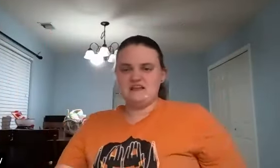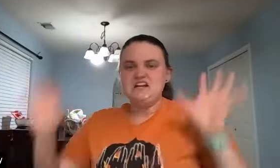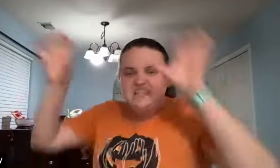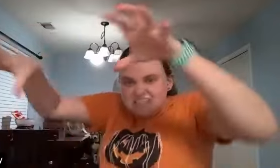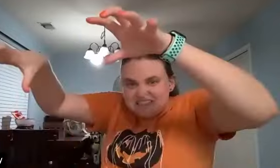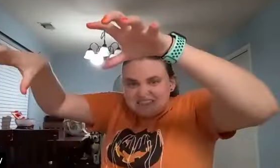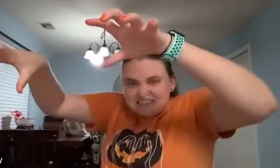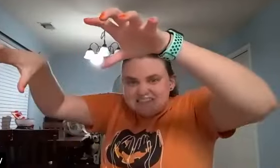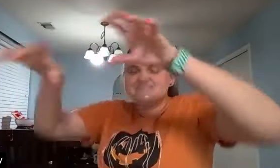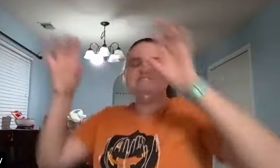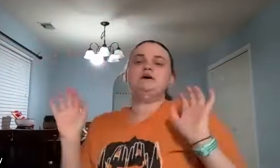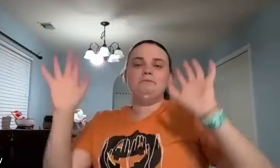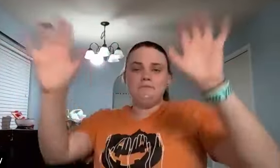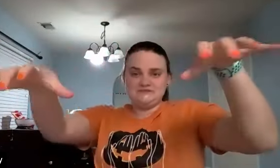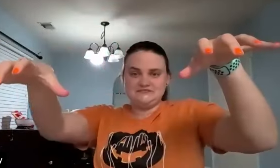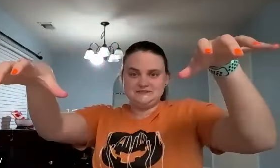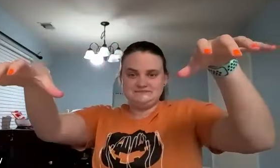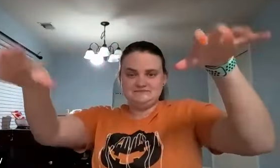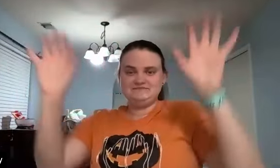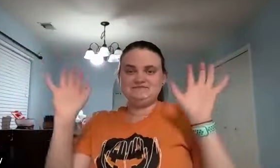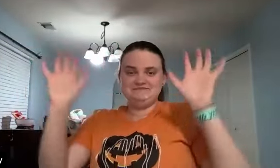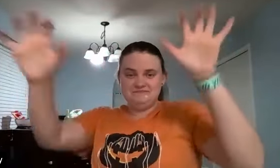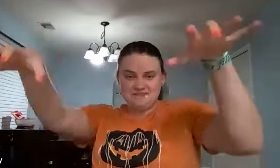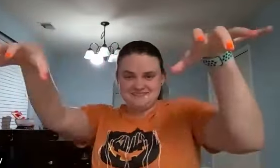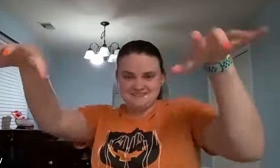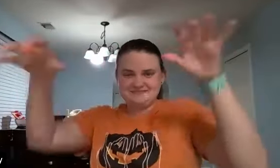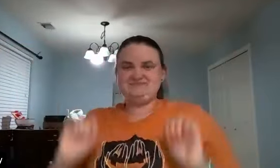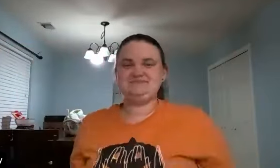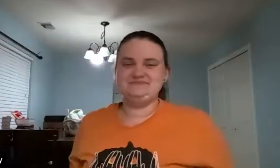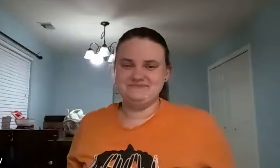like, arr! So monster. Monster.